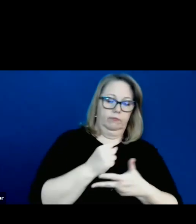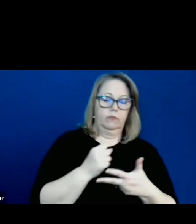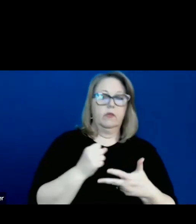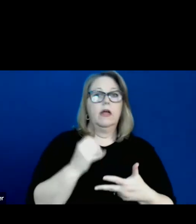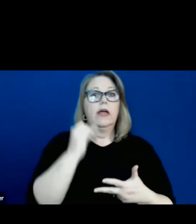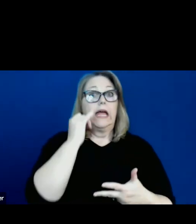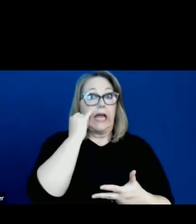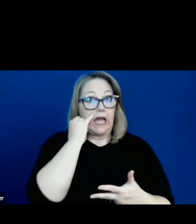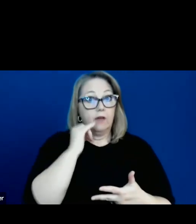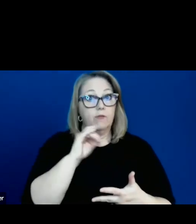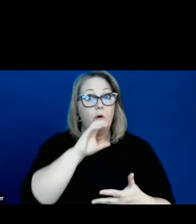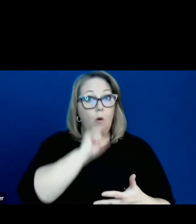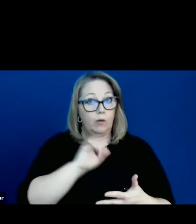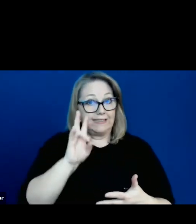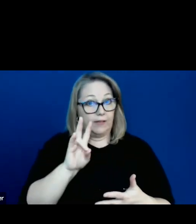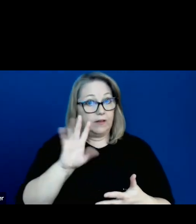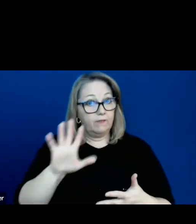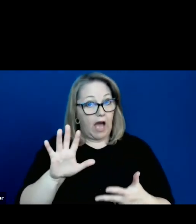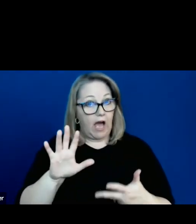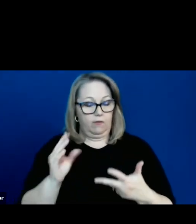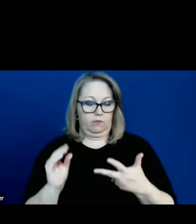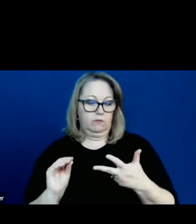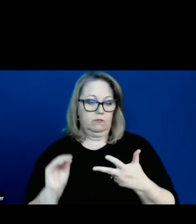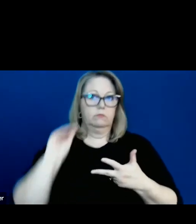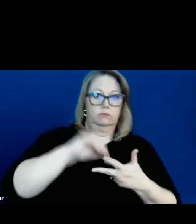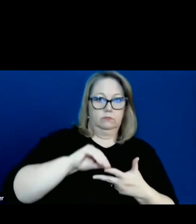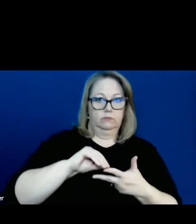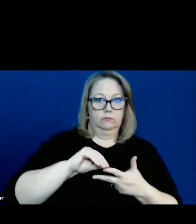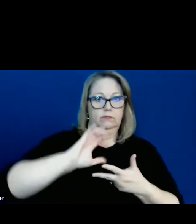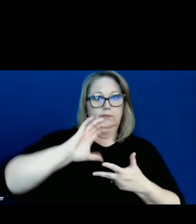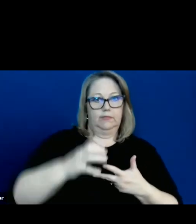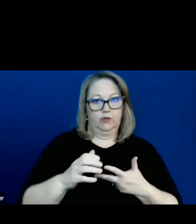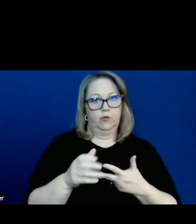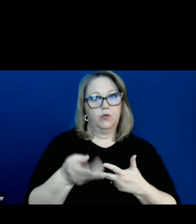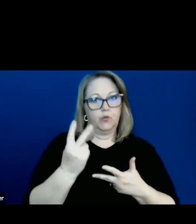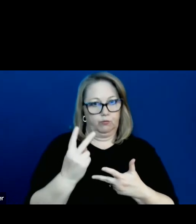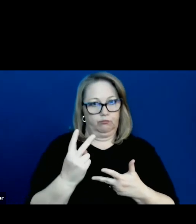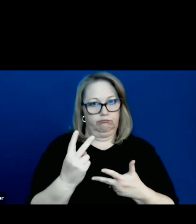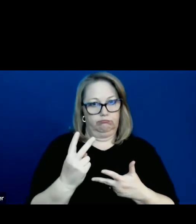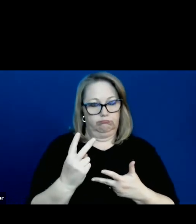in tier two, or what the CDC refers to as phase 1B.